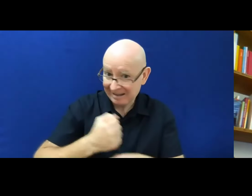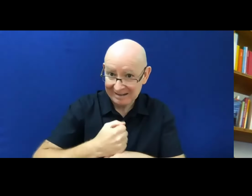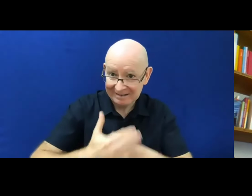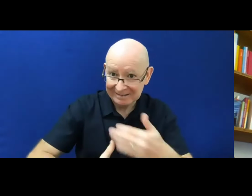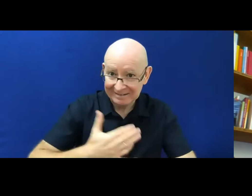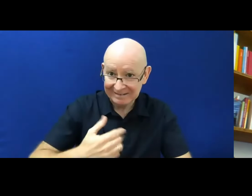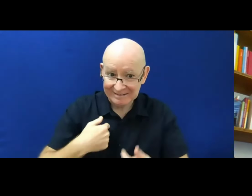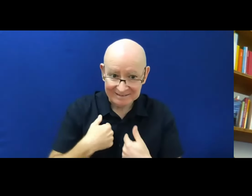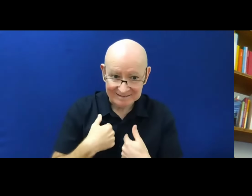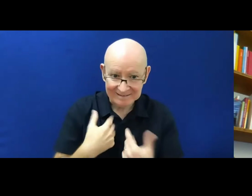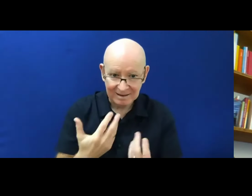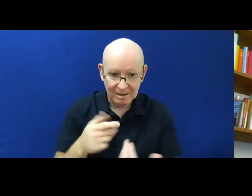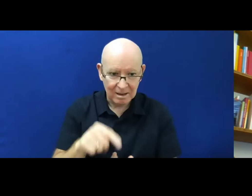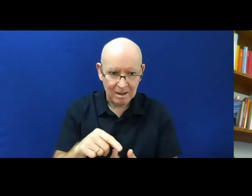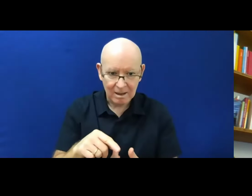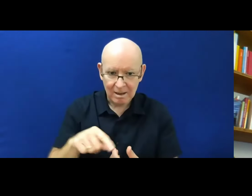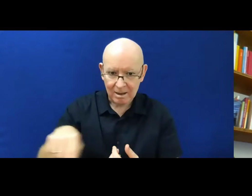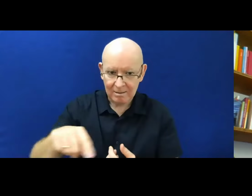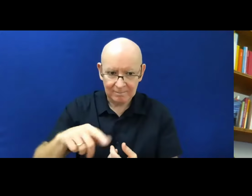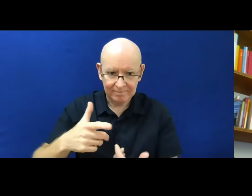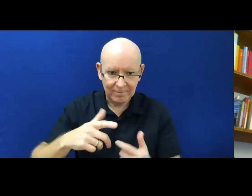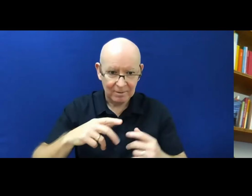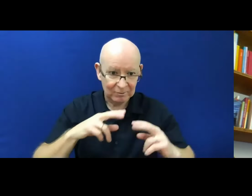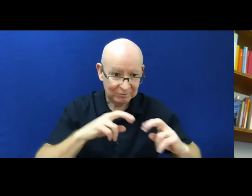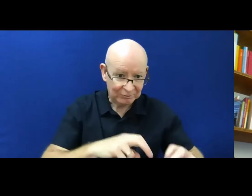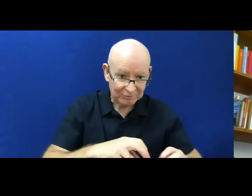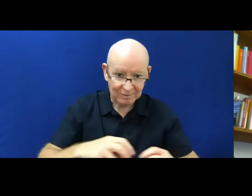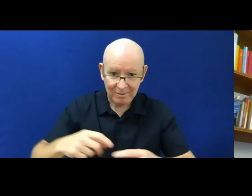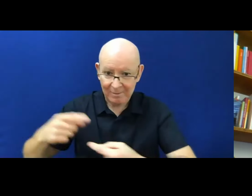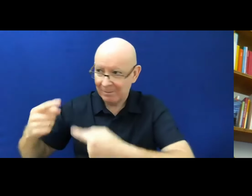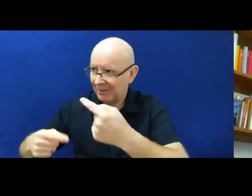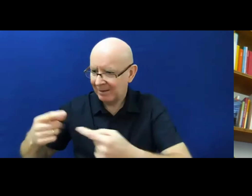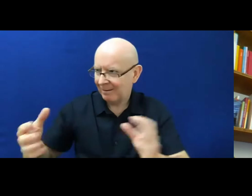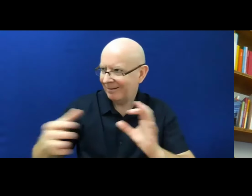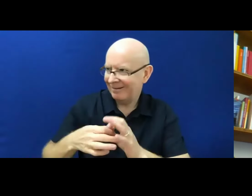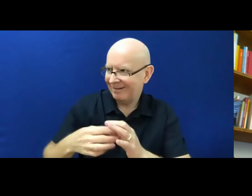in order to be a researcher who wants to have an